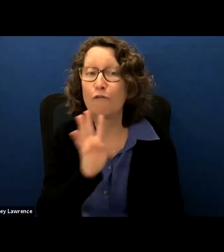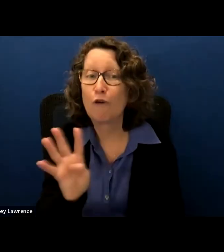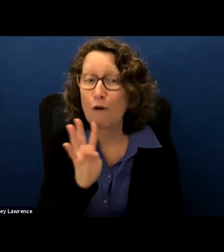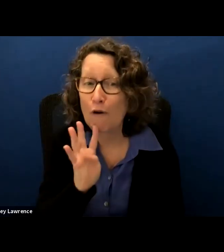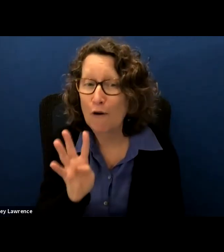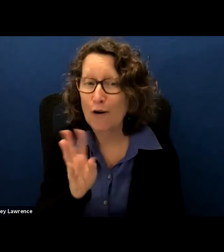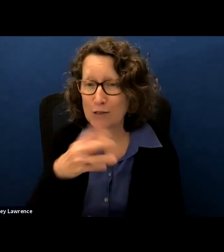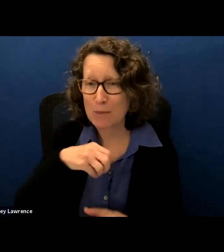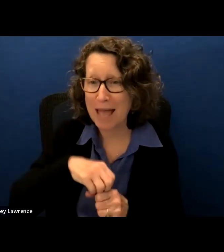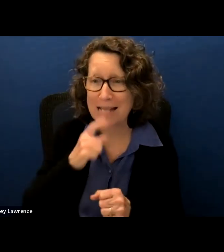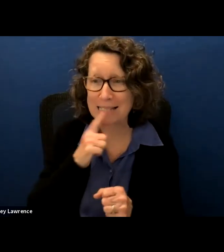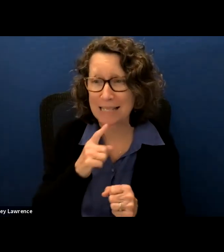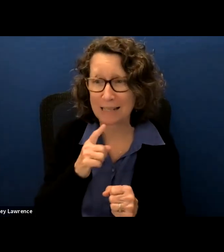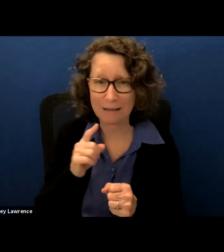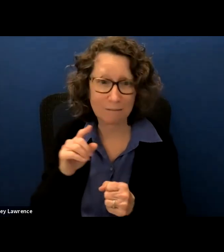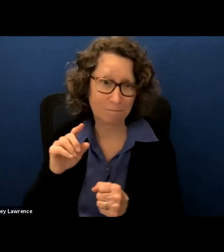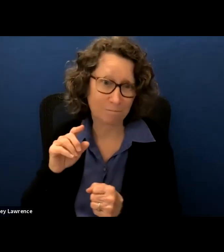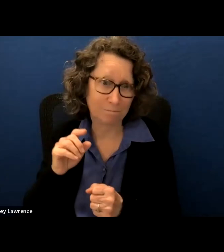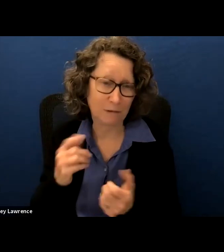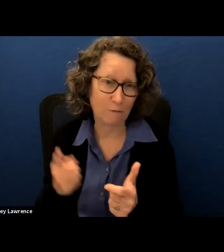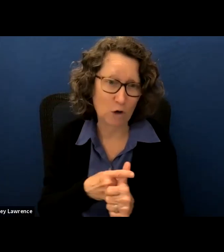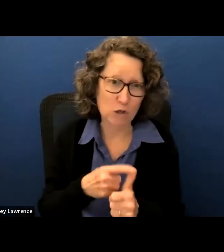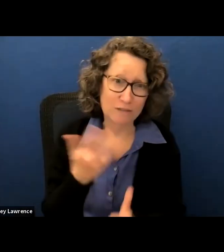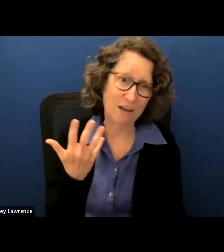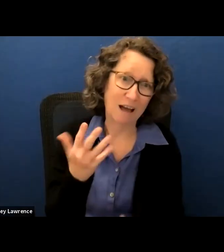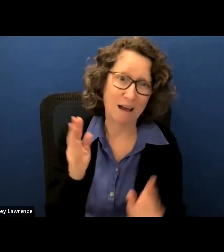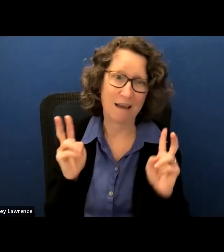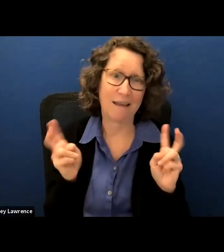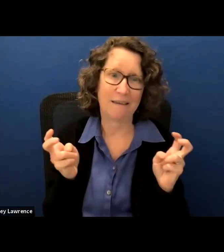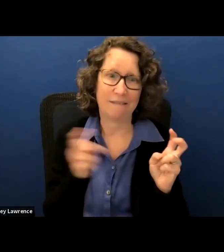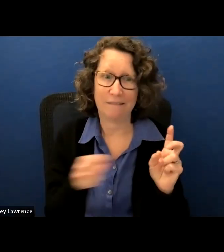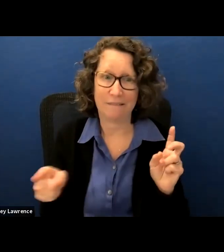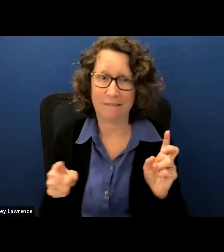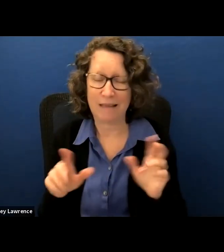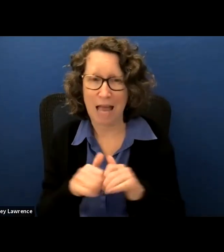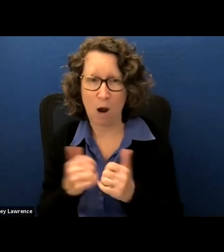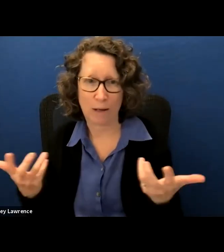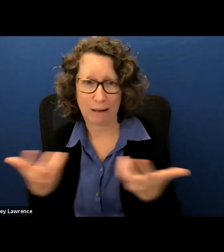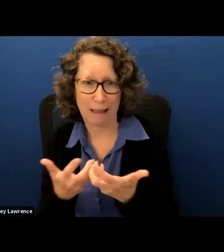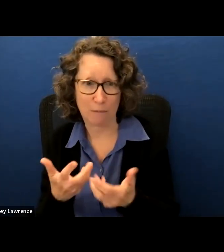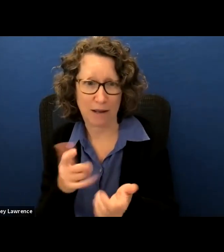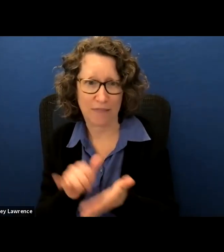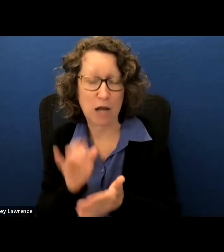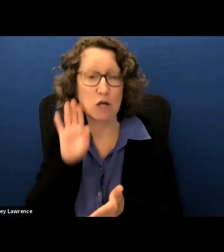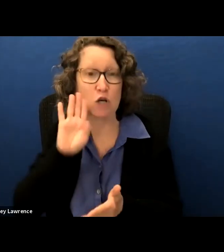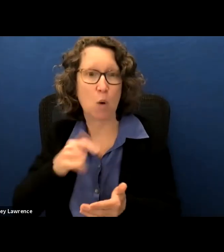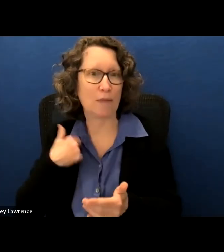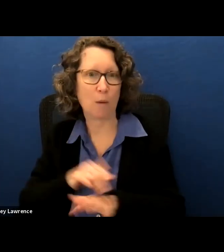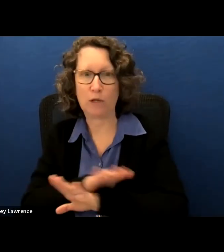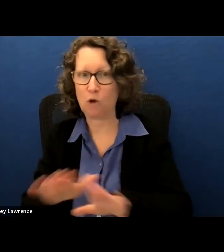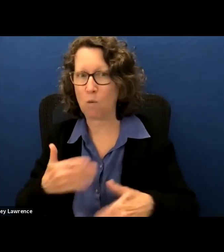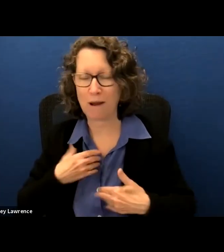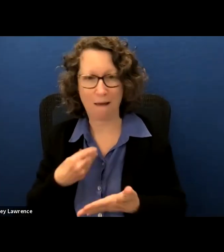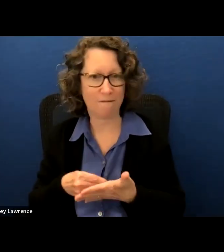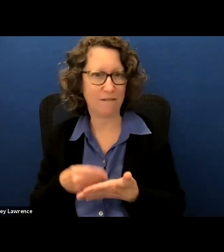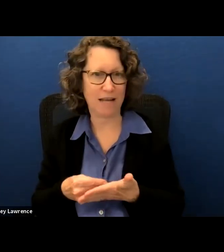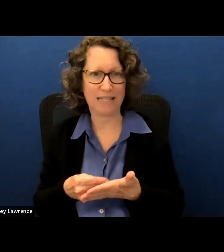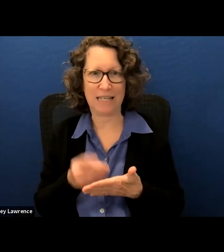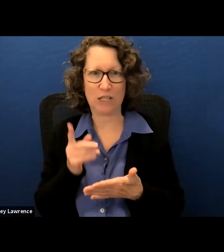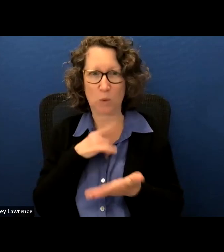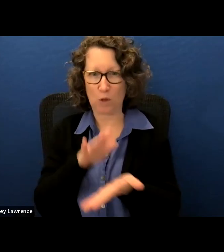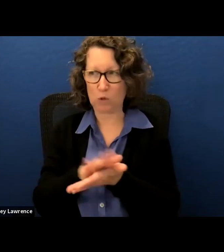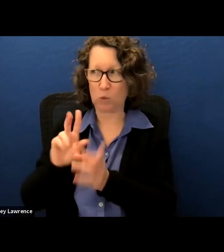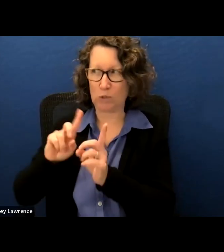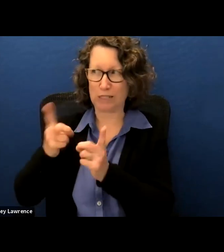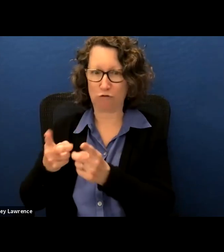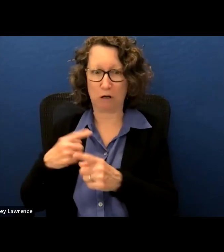within that purview of funding that First Five does. So that's something to think about. How do we collaborate that with knowing that we don't have the funding to the school